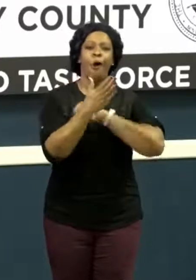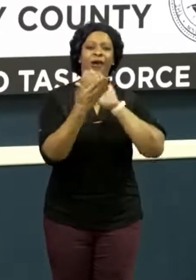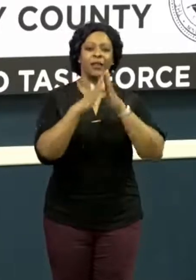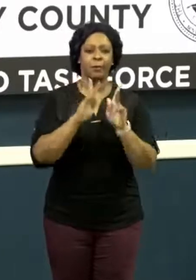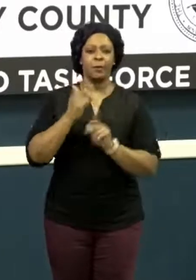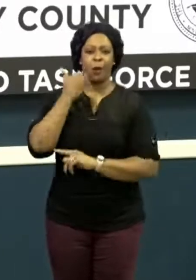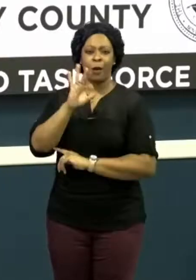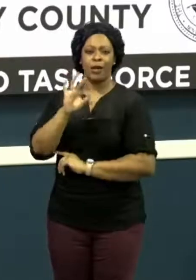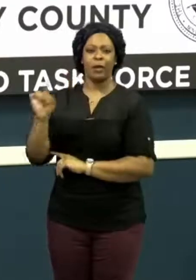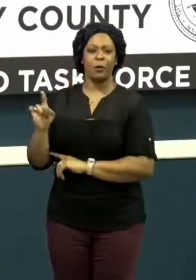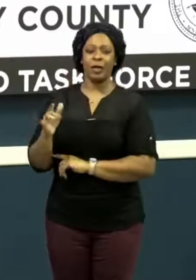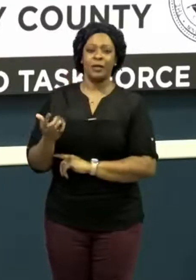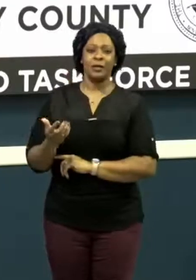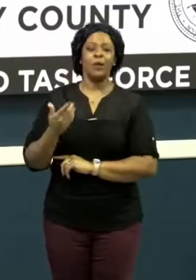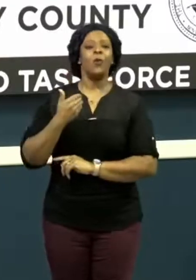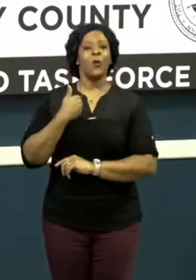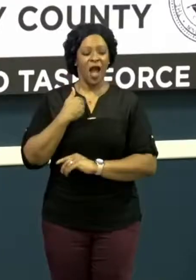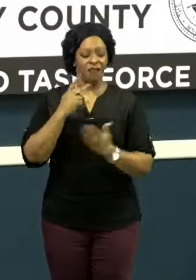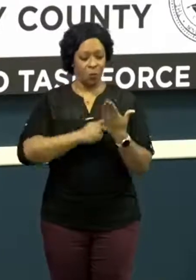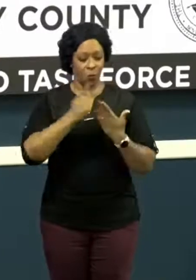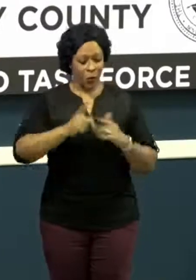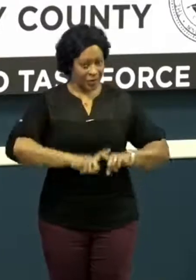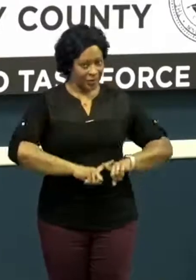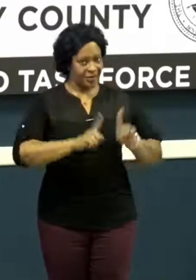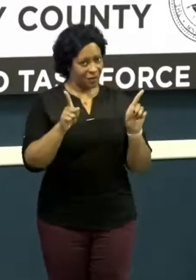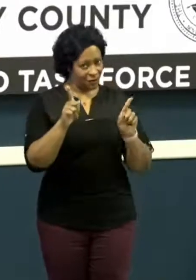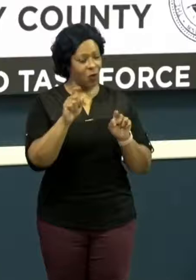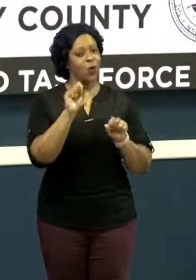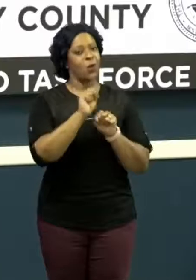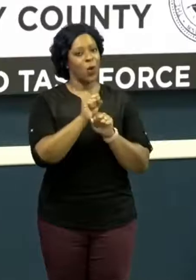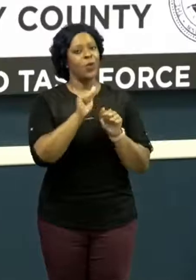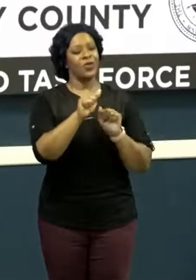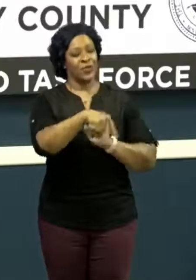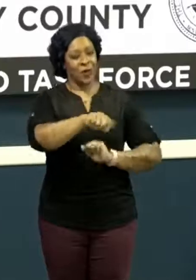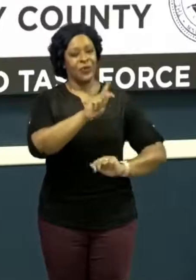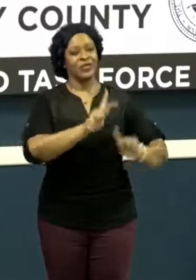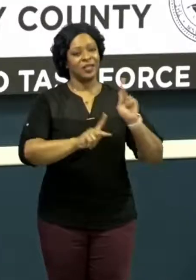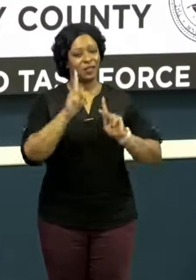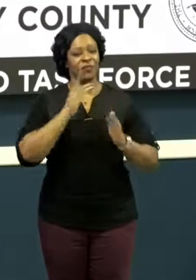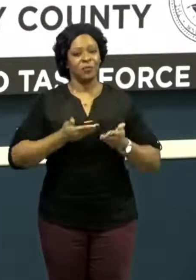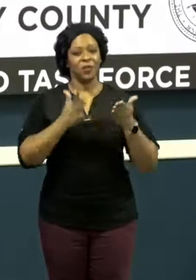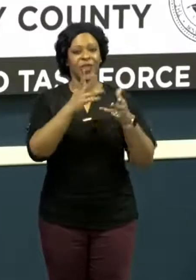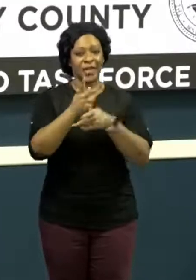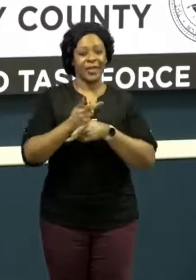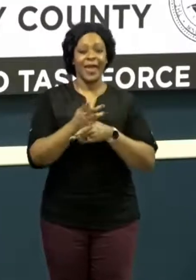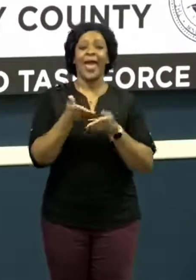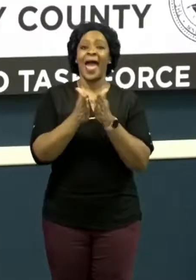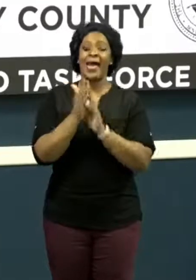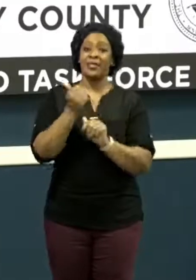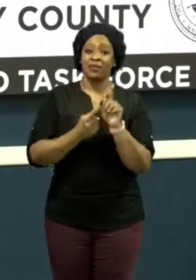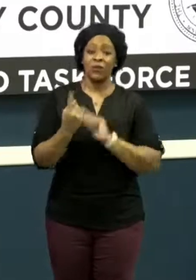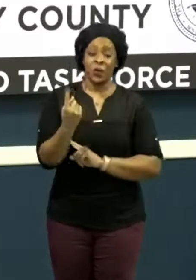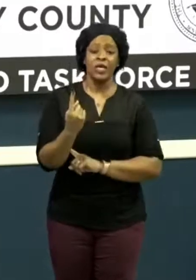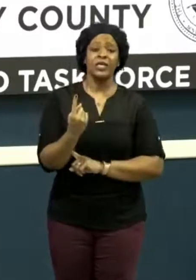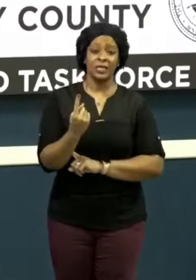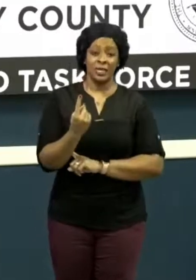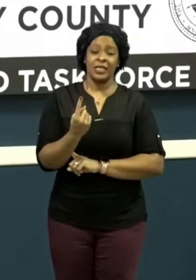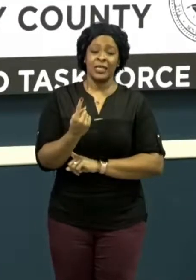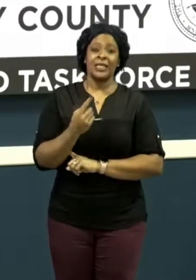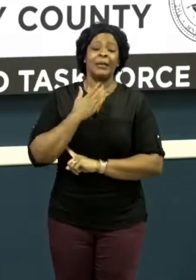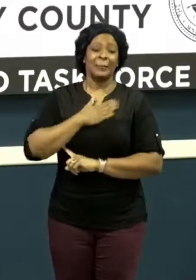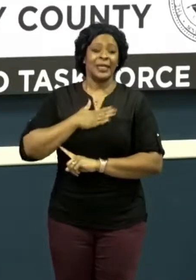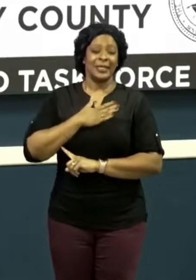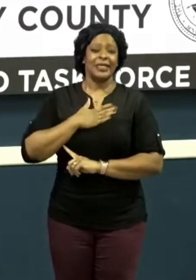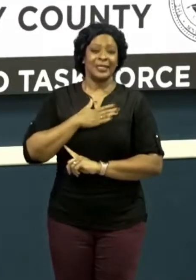have a program that works with those individuals to try to get them to the right level of care. And so I would ask everyone to